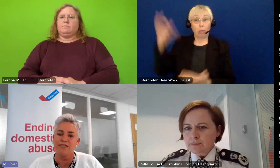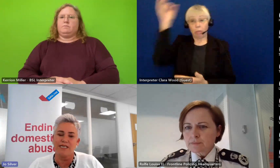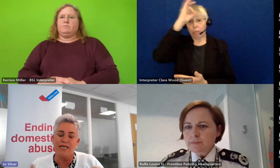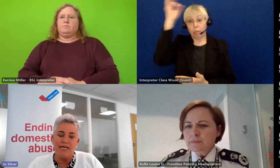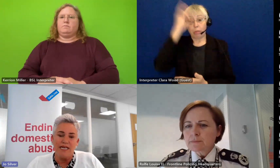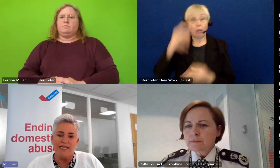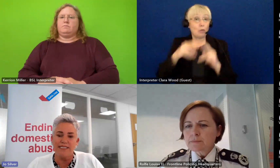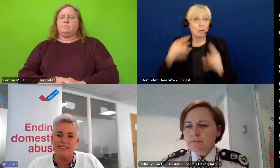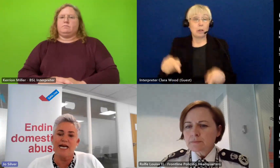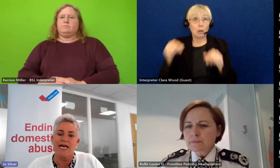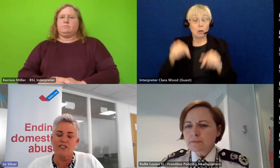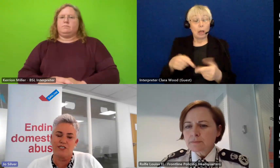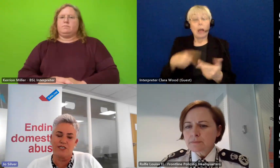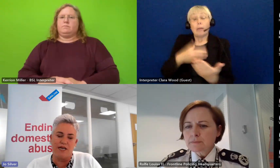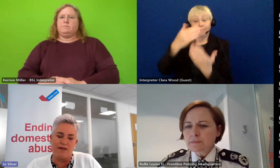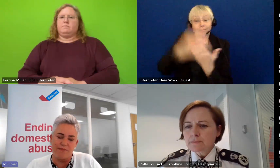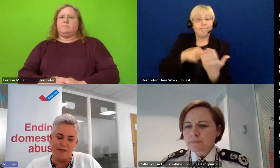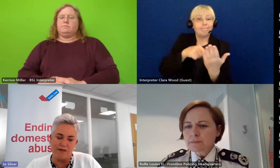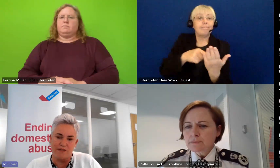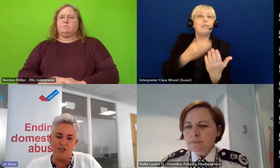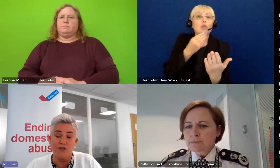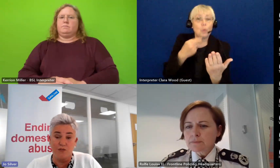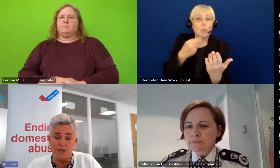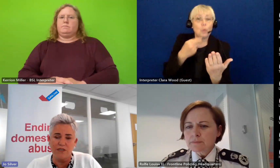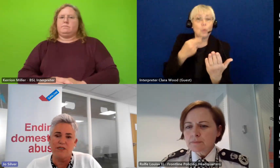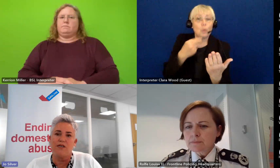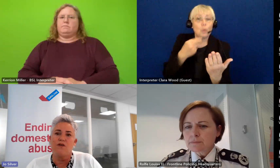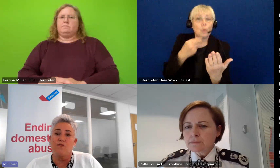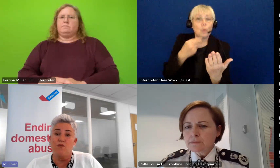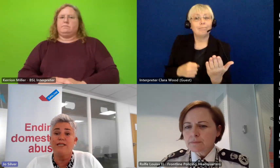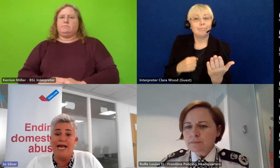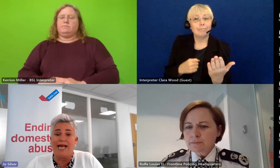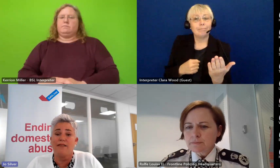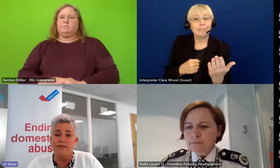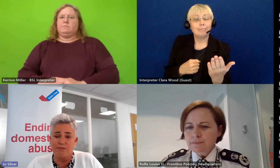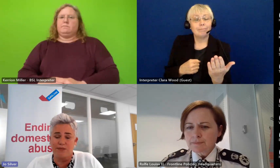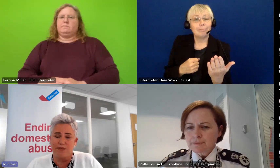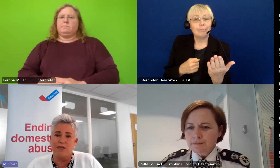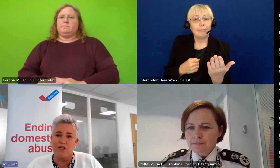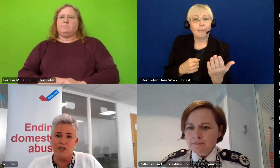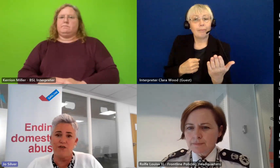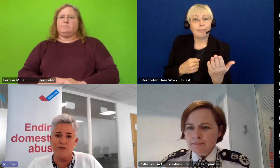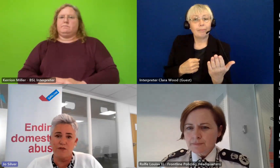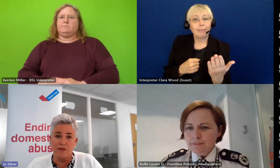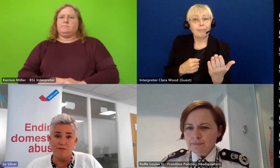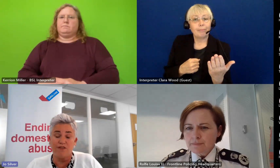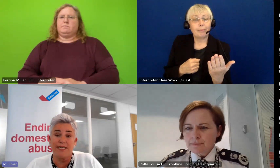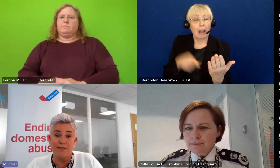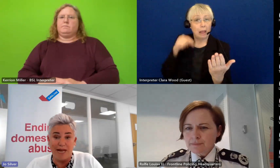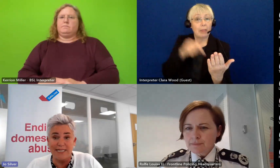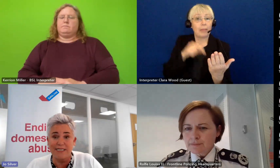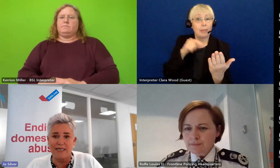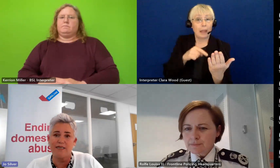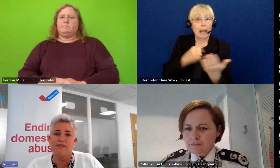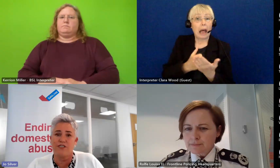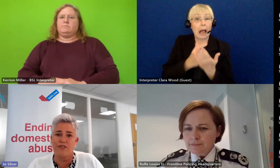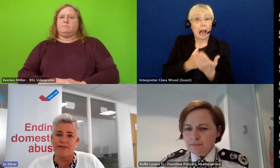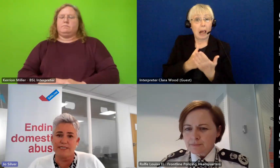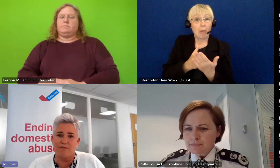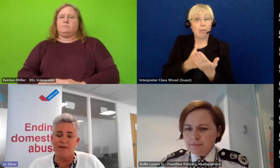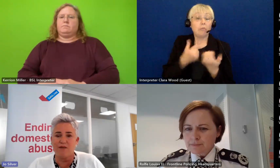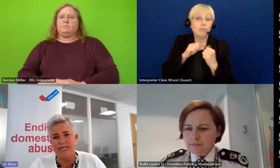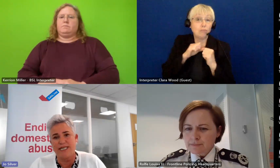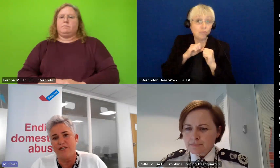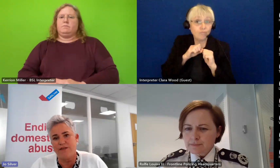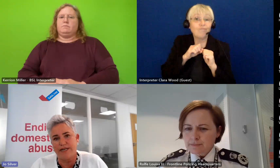domestic abuse. This DASH tool will help you provide better